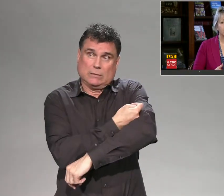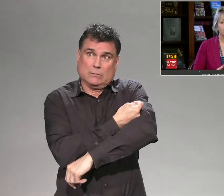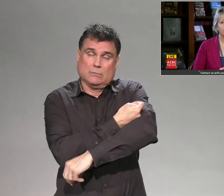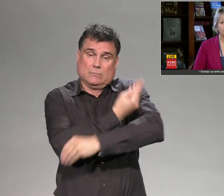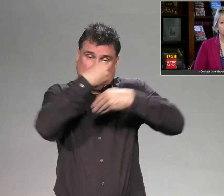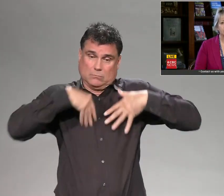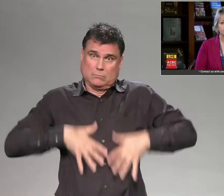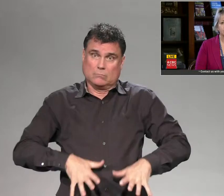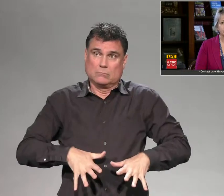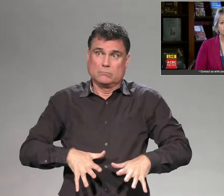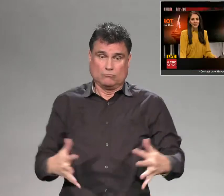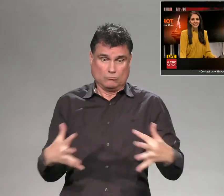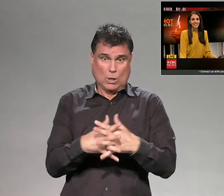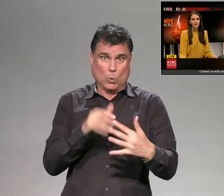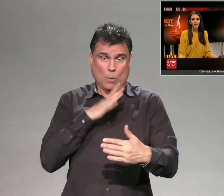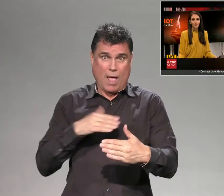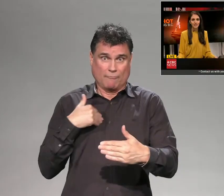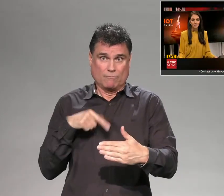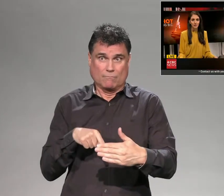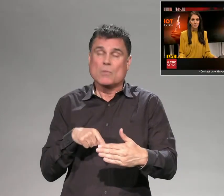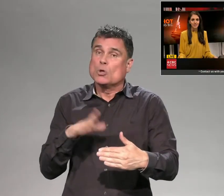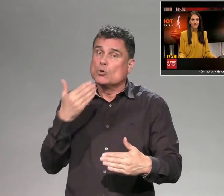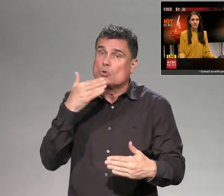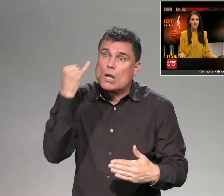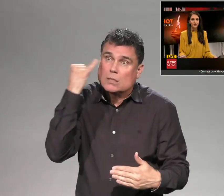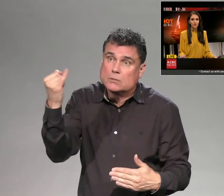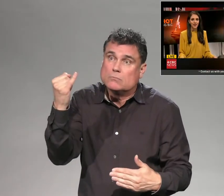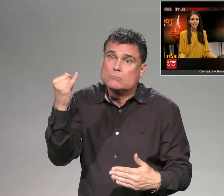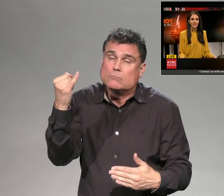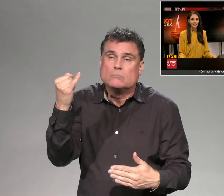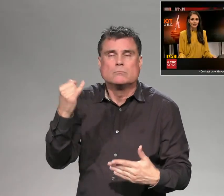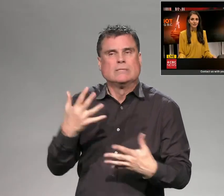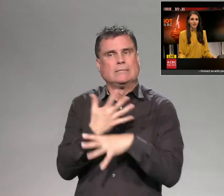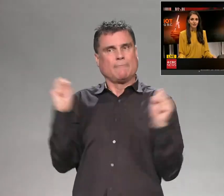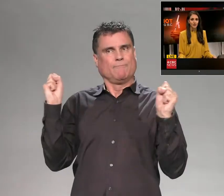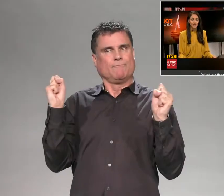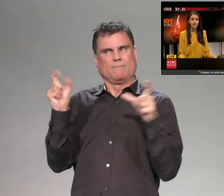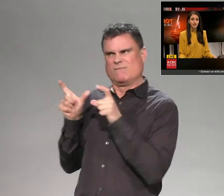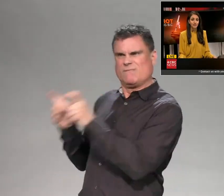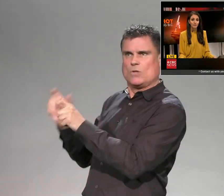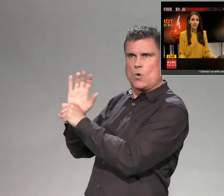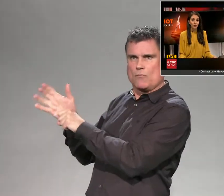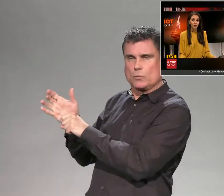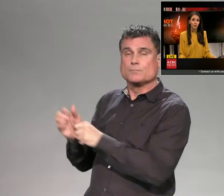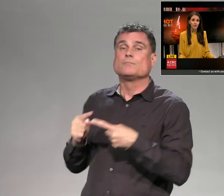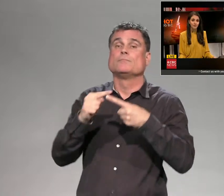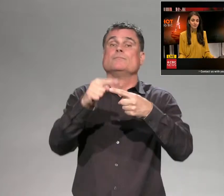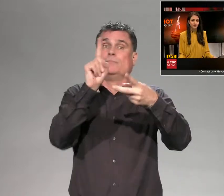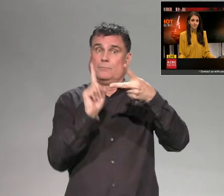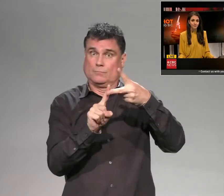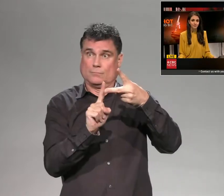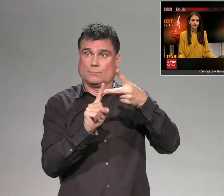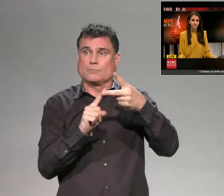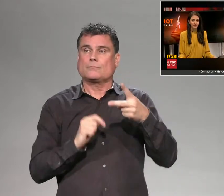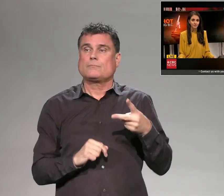to be protected. Okay, continuing on with some myth busting. Do the vaccines affect fertility for men or women?